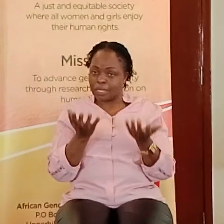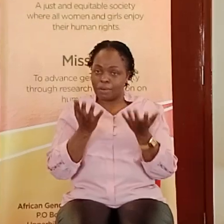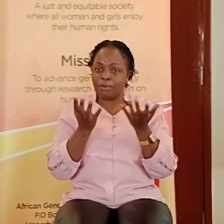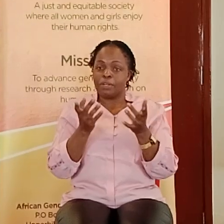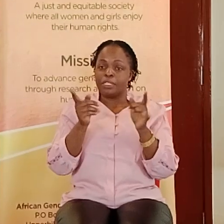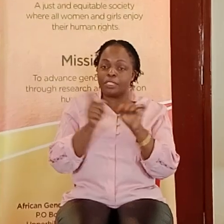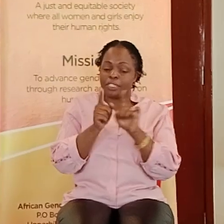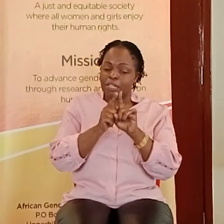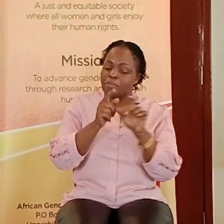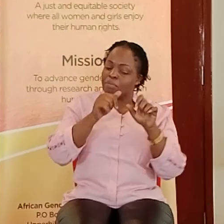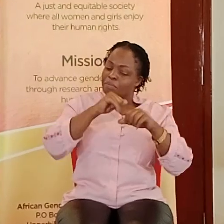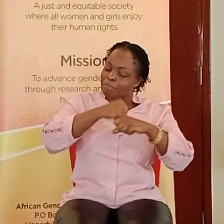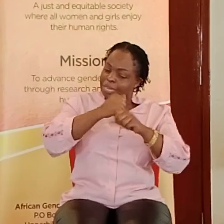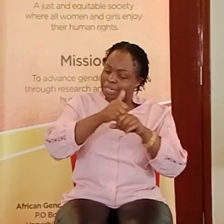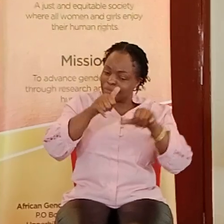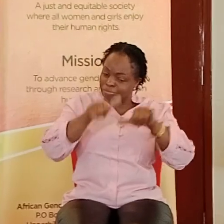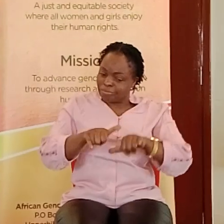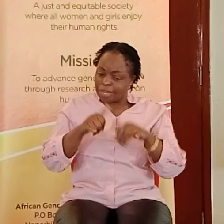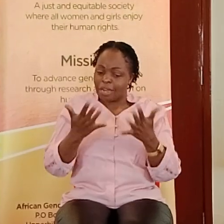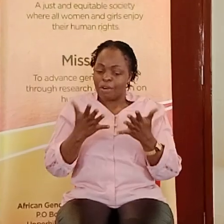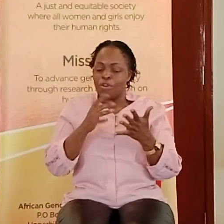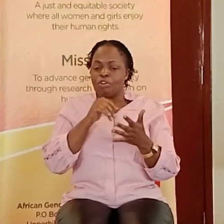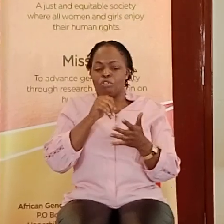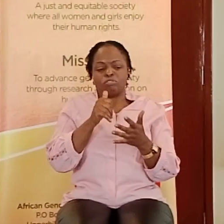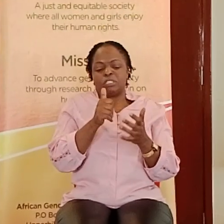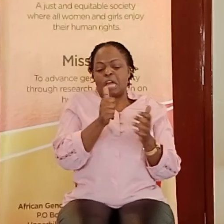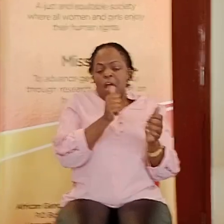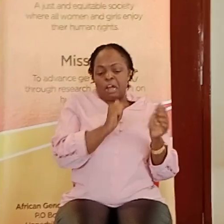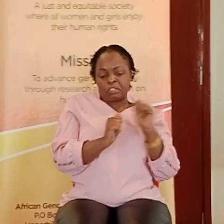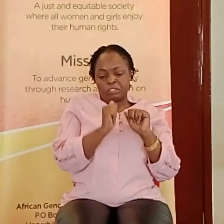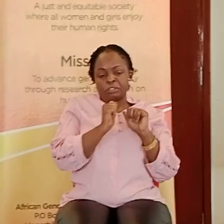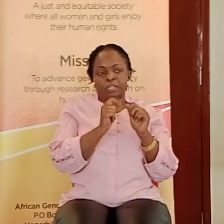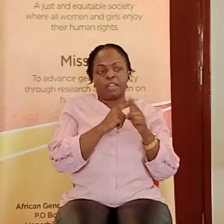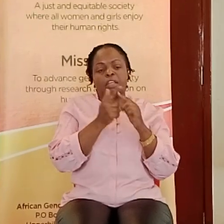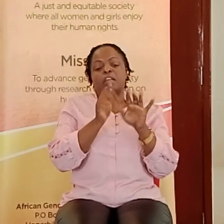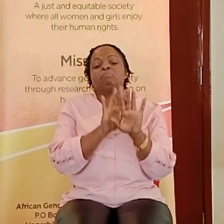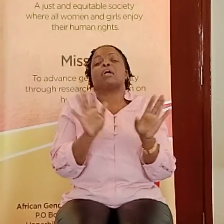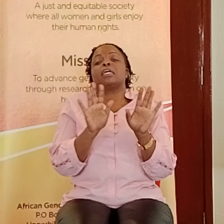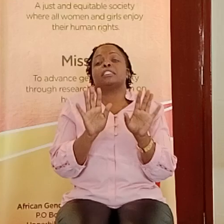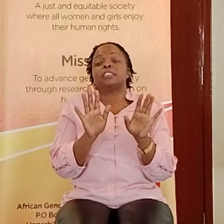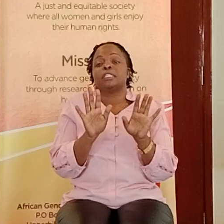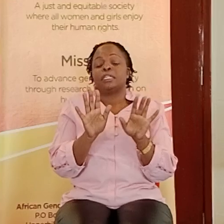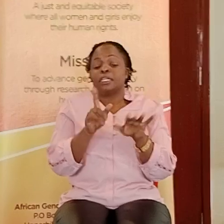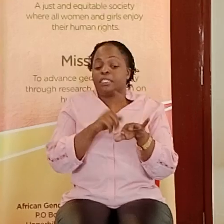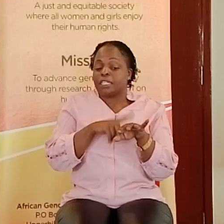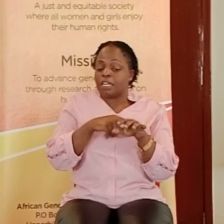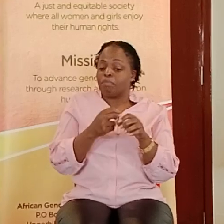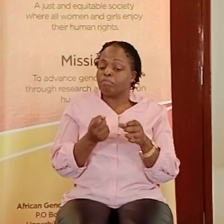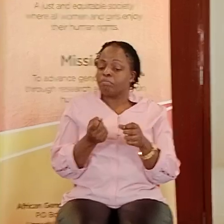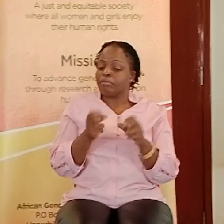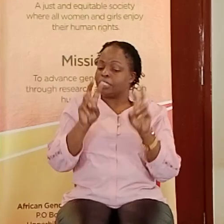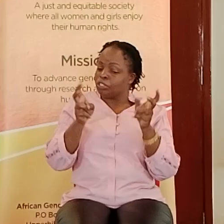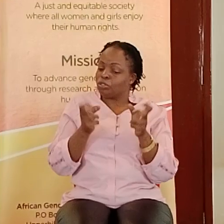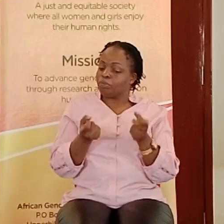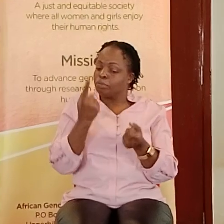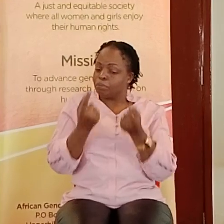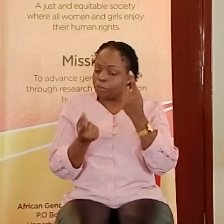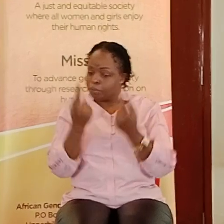it sustainable so that it's not reaction? We don't react when issues come, but we are ready and